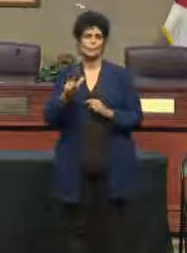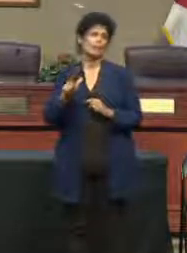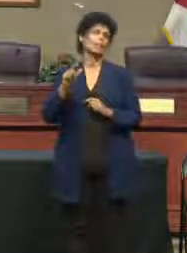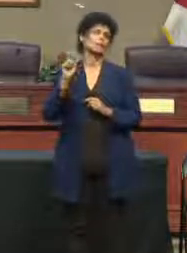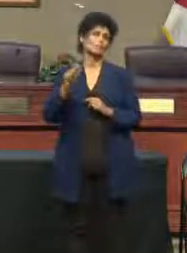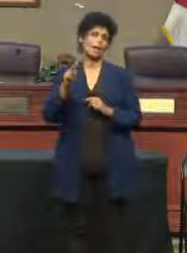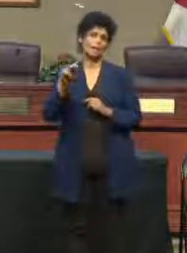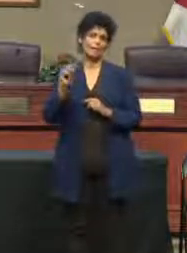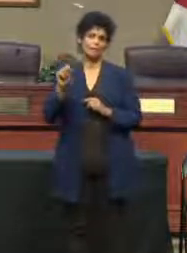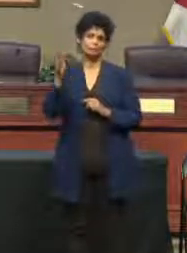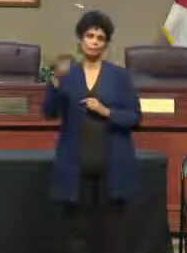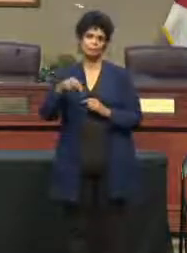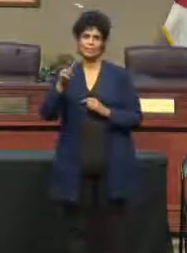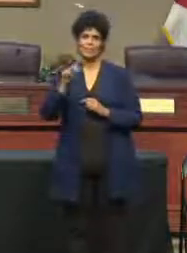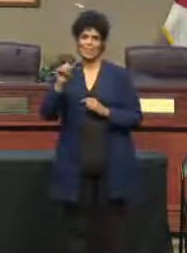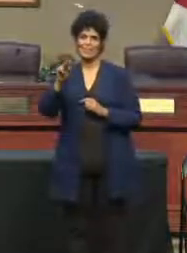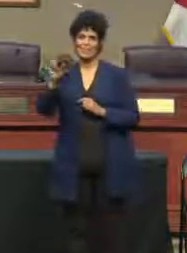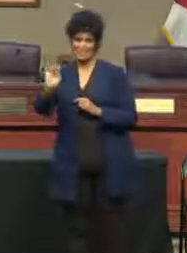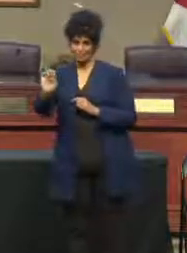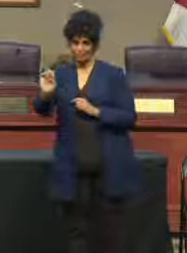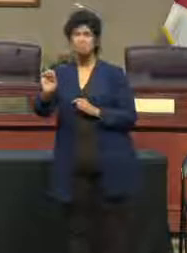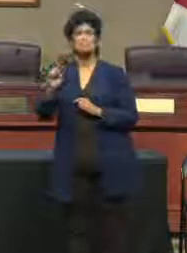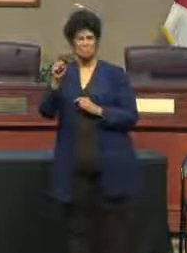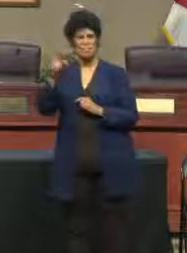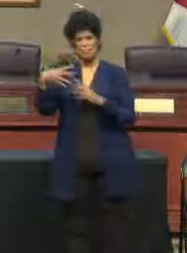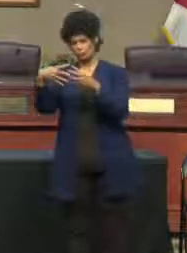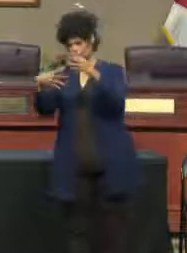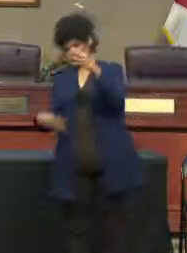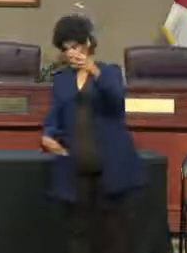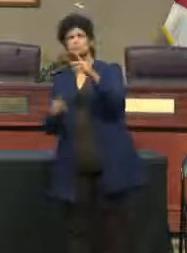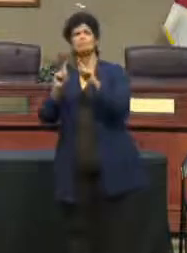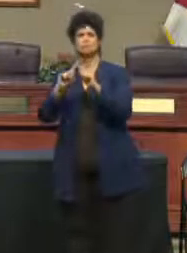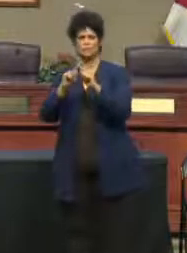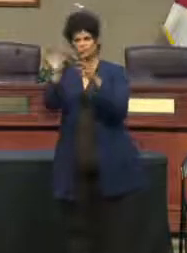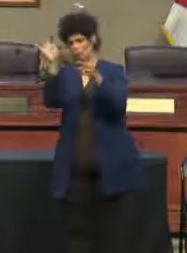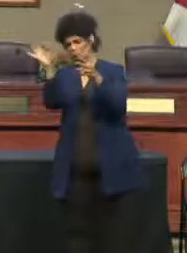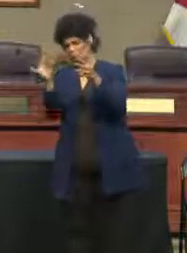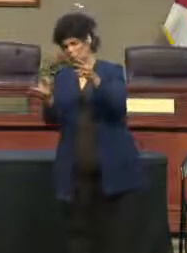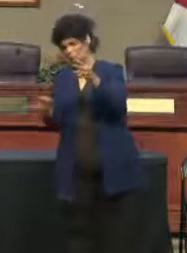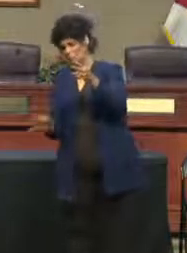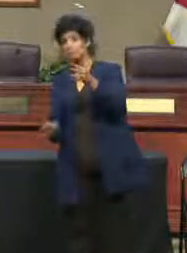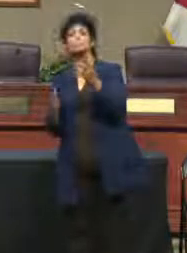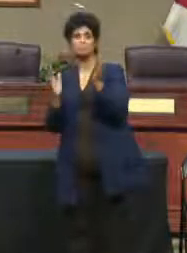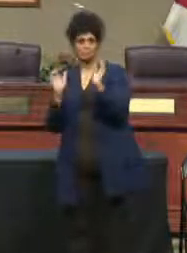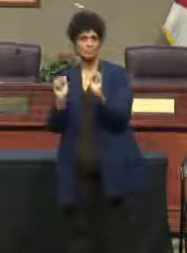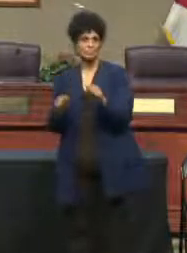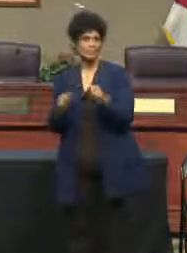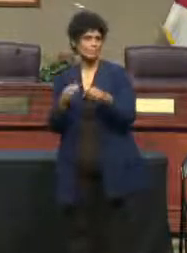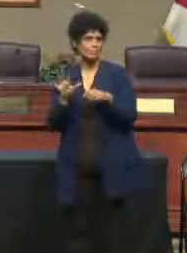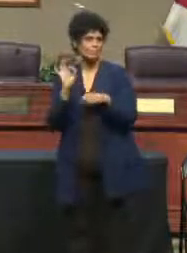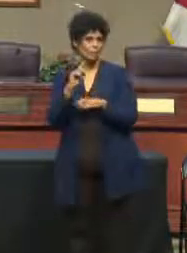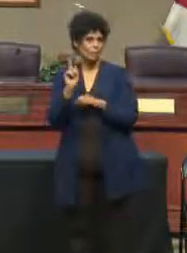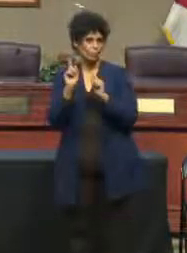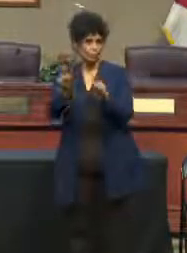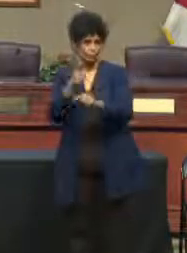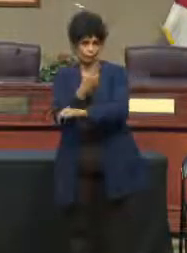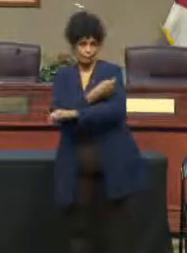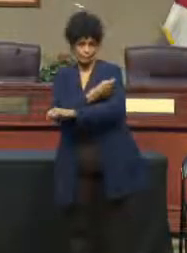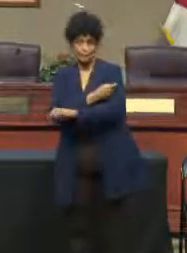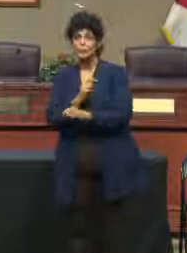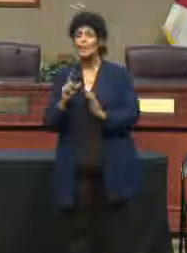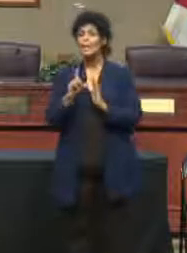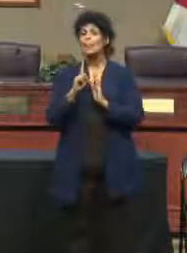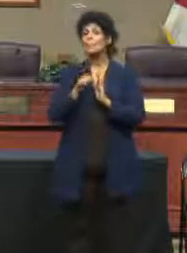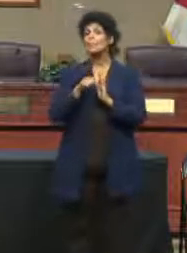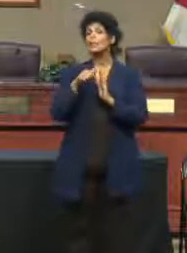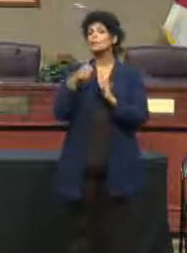ocfl.net/vaccine for other vaccine options within the county. Later this week, we will announce when the portal